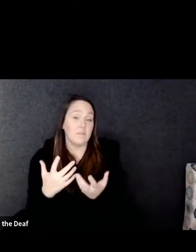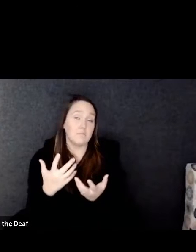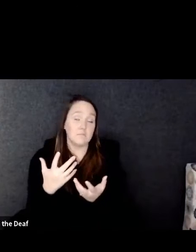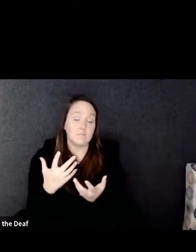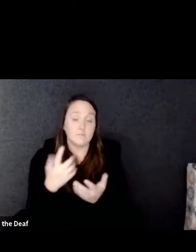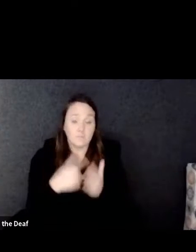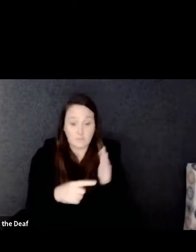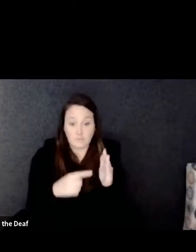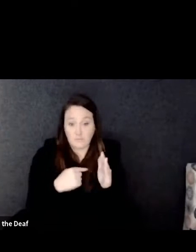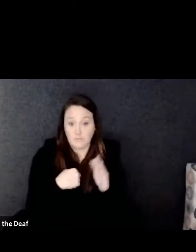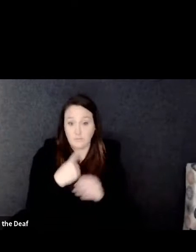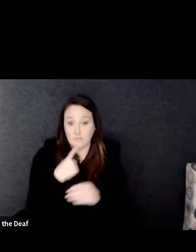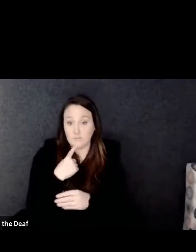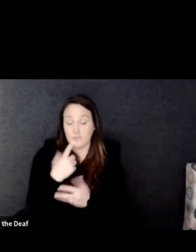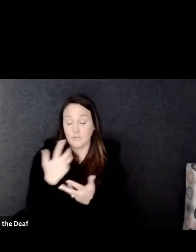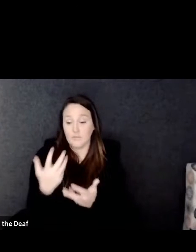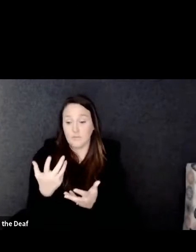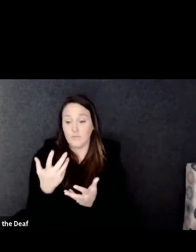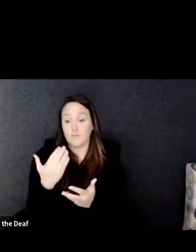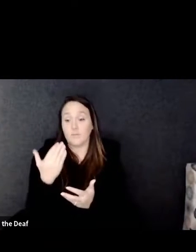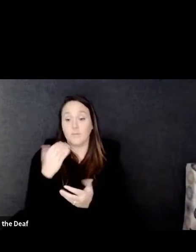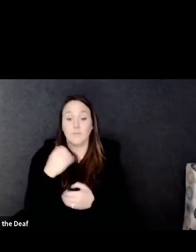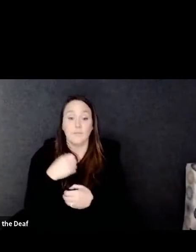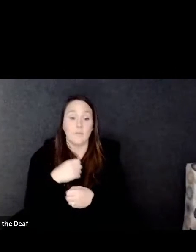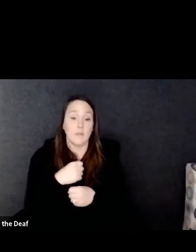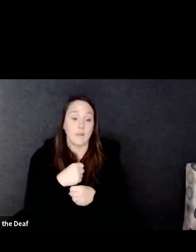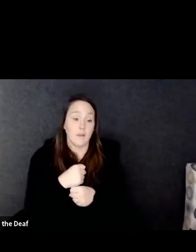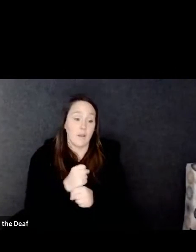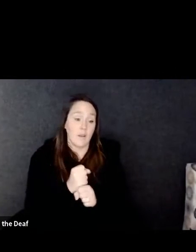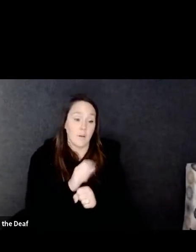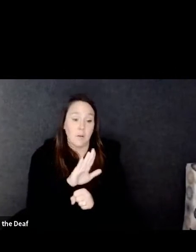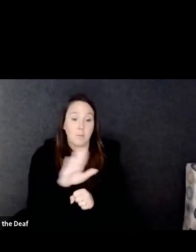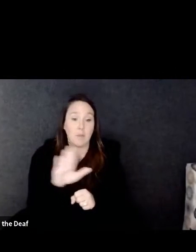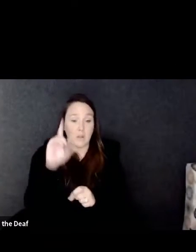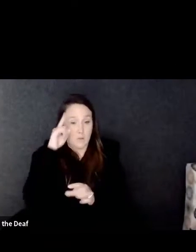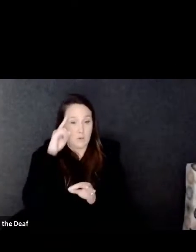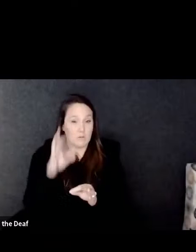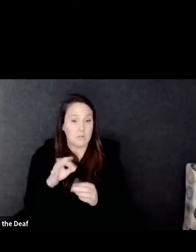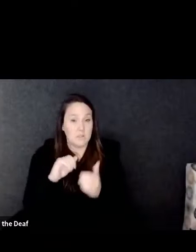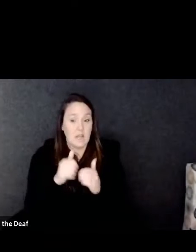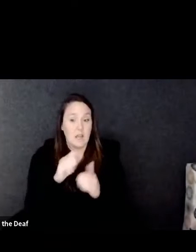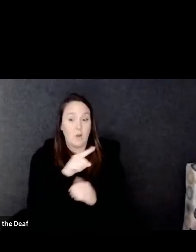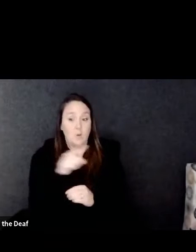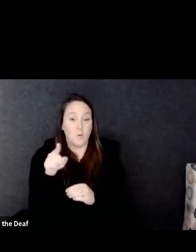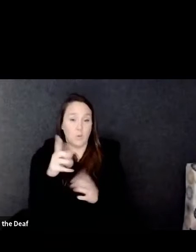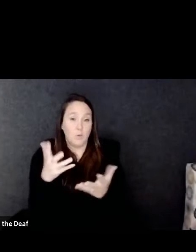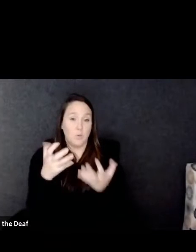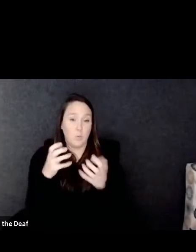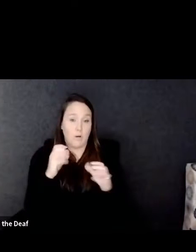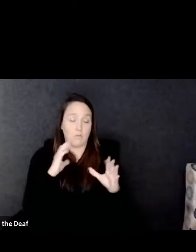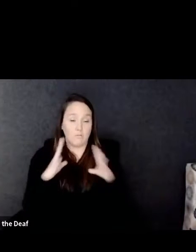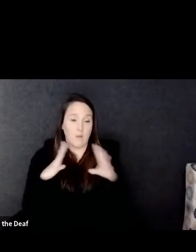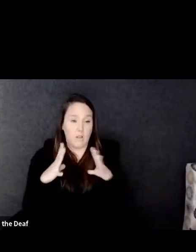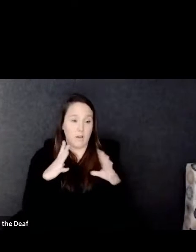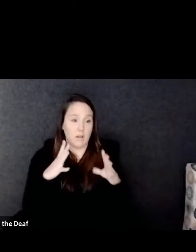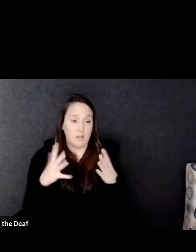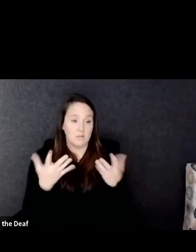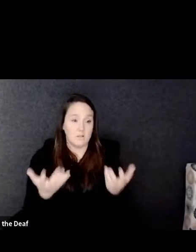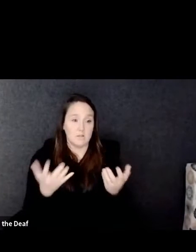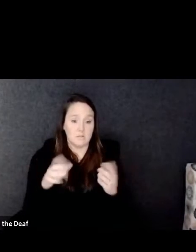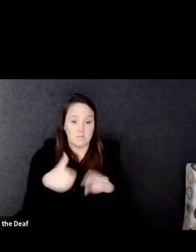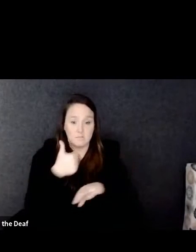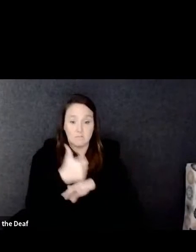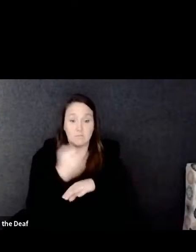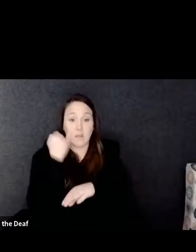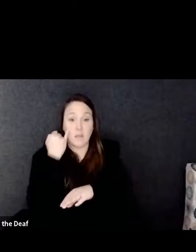what I would say is, make your choices about how you want your holiday event to be. And, if you have friends, let your